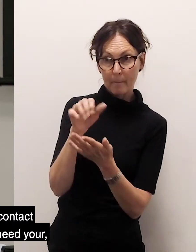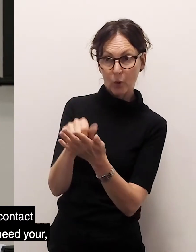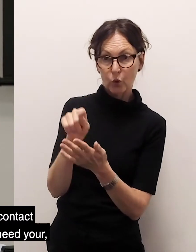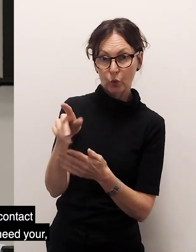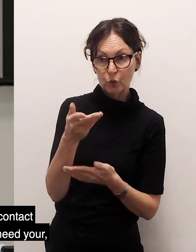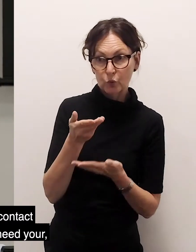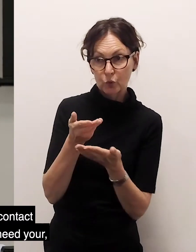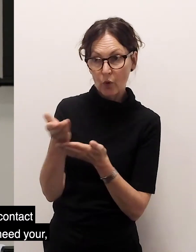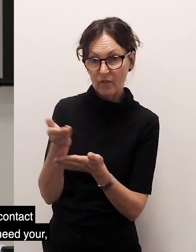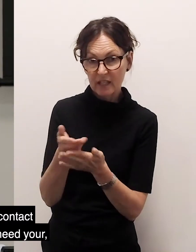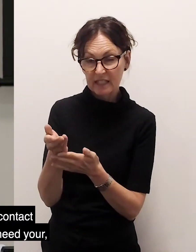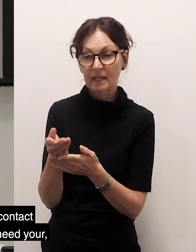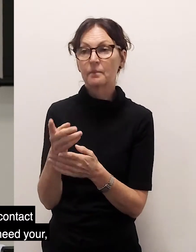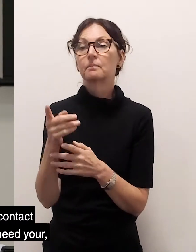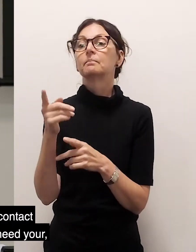just